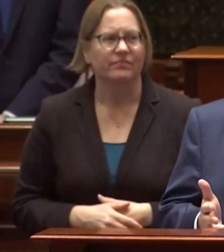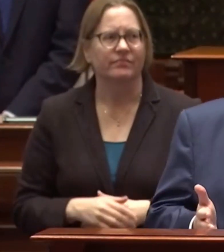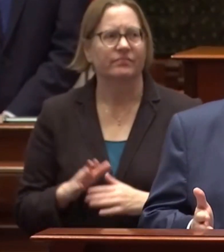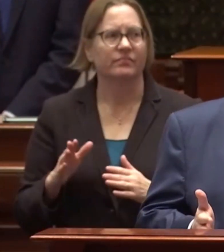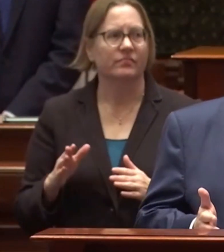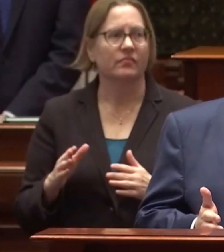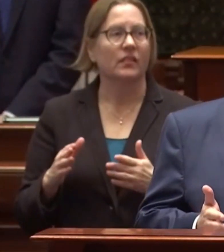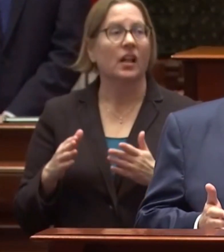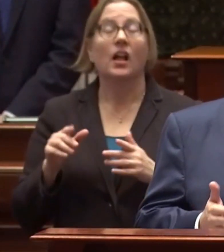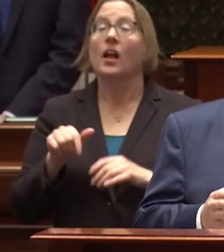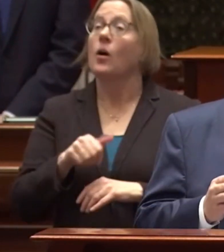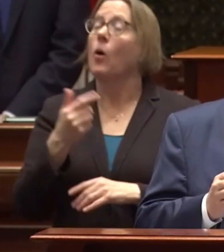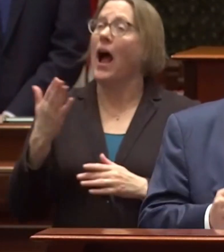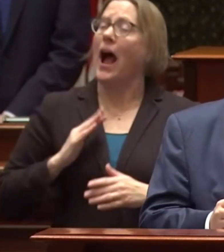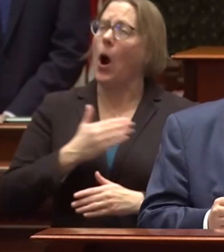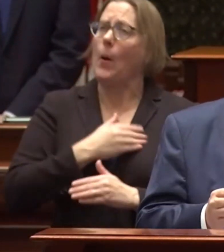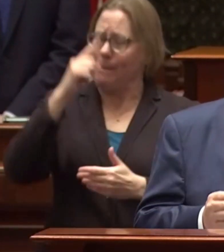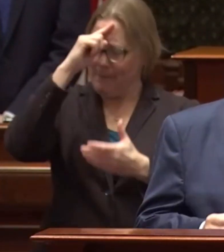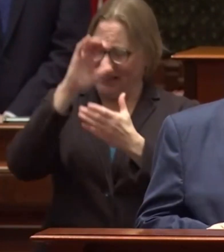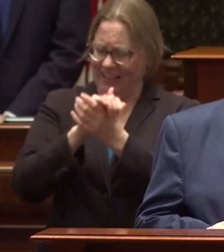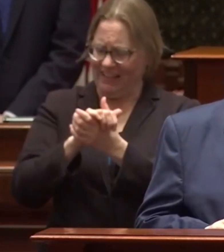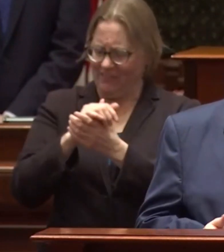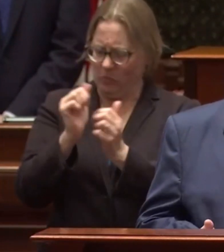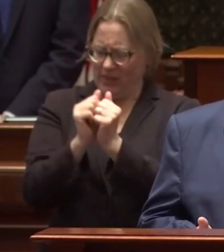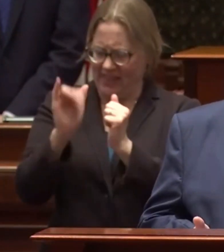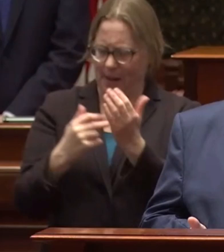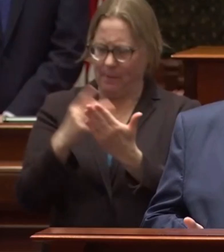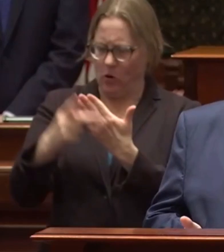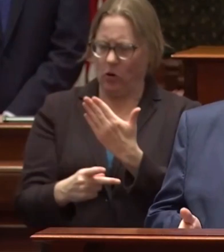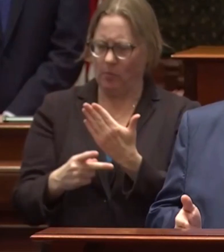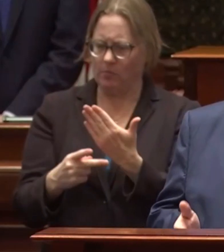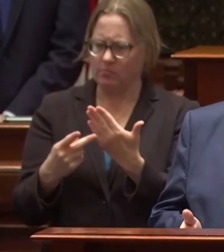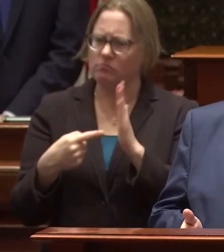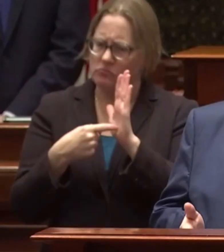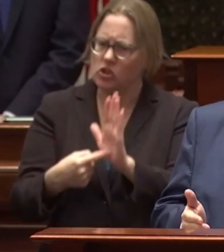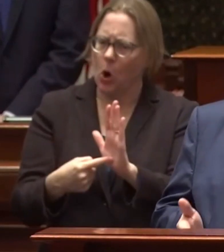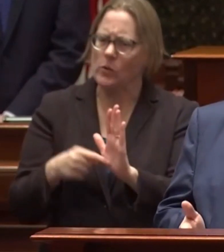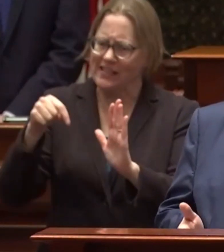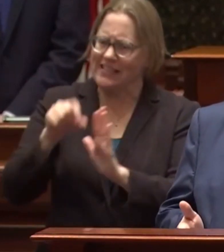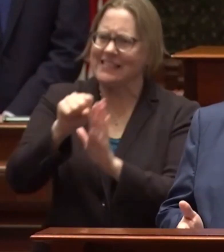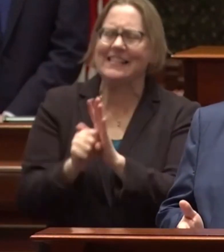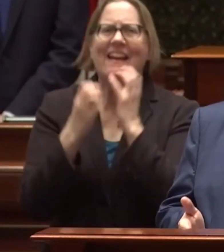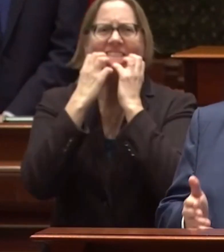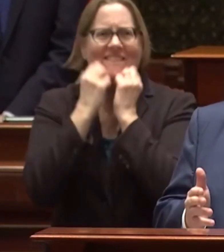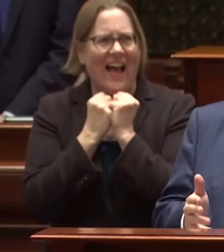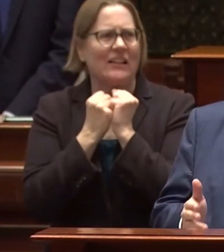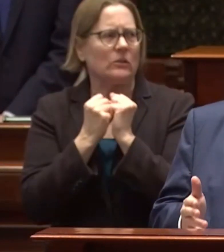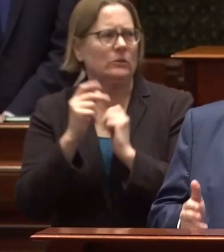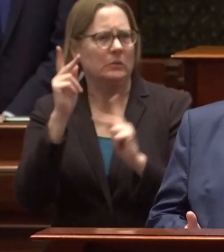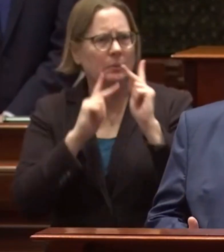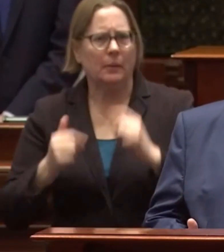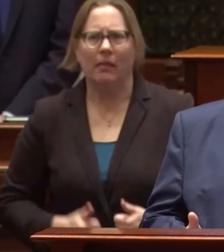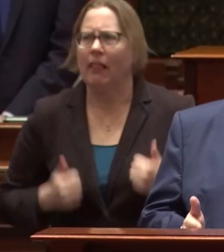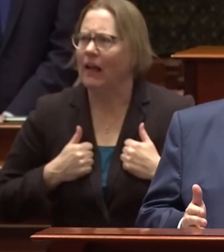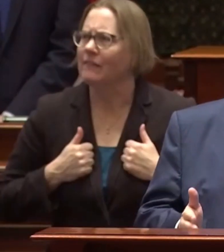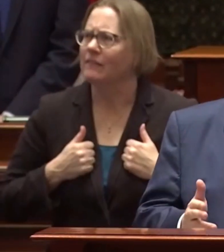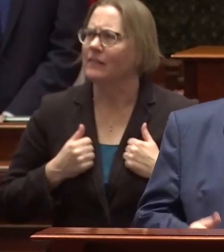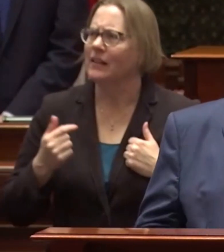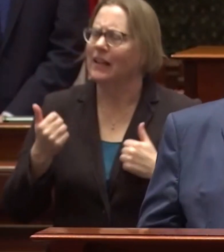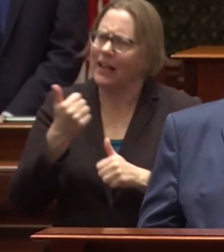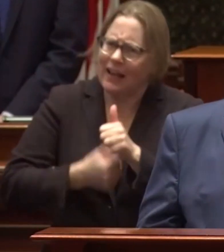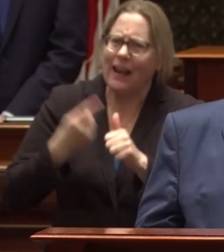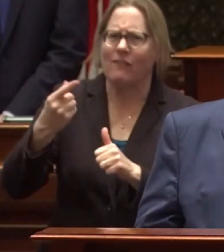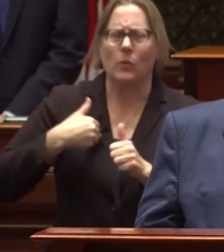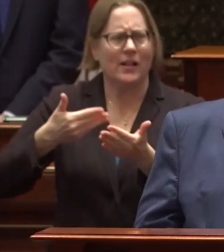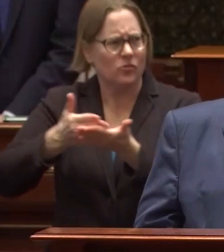Underlying Home Illinois is a belief that this state values the dignity of human life and the universal right to a